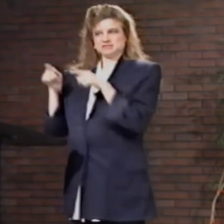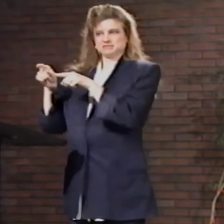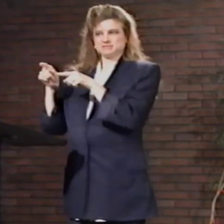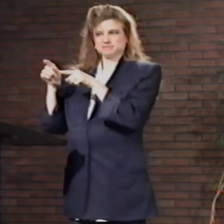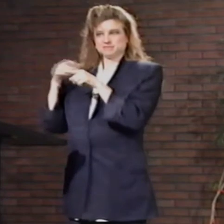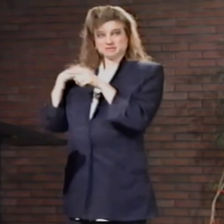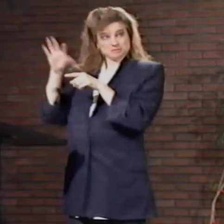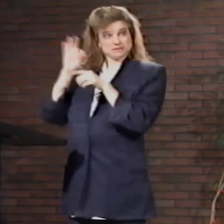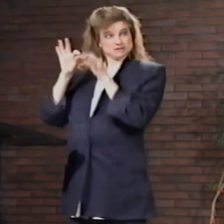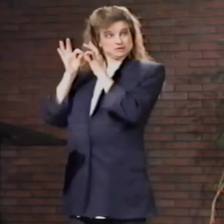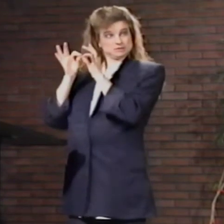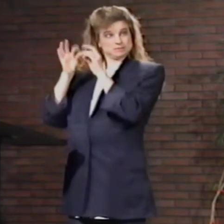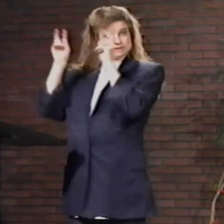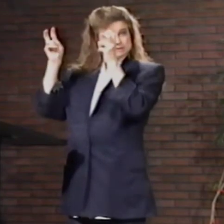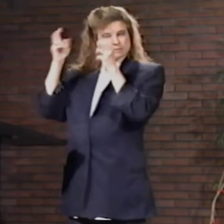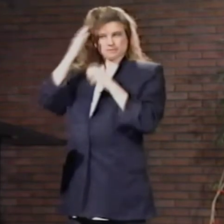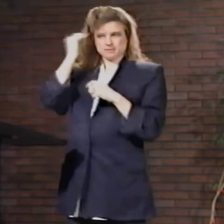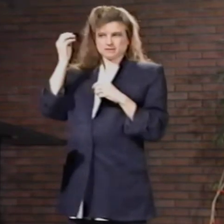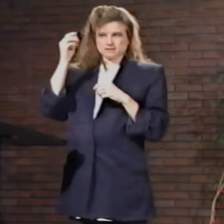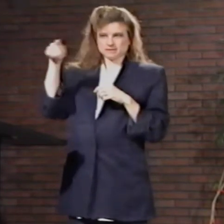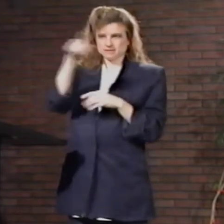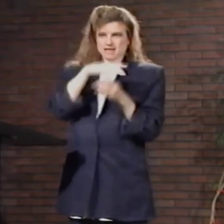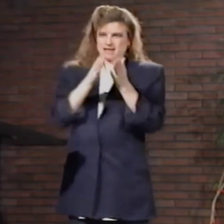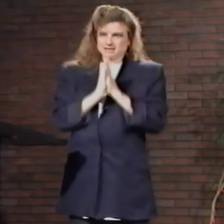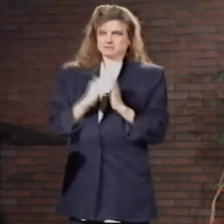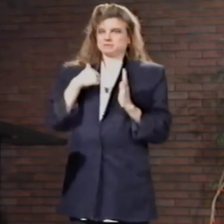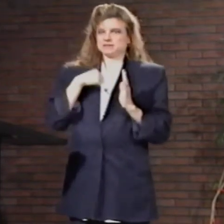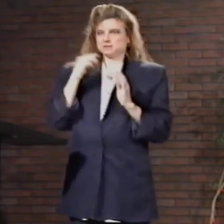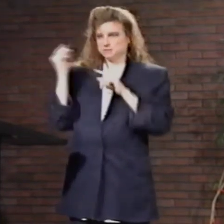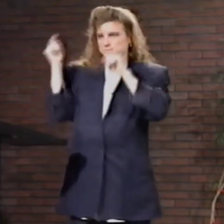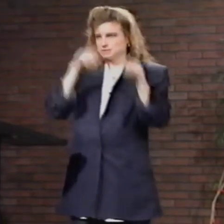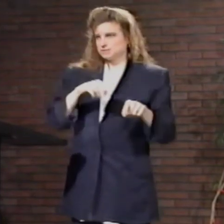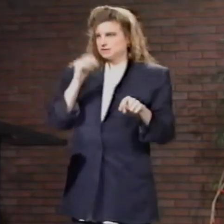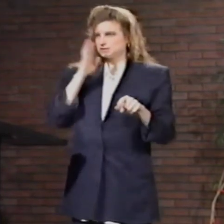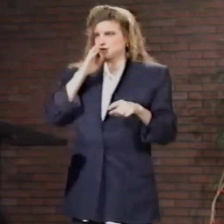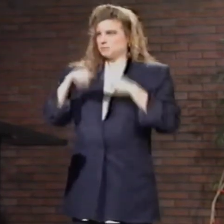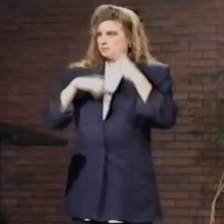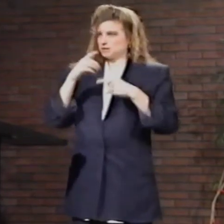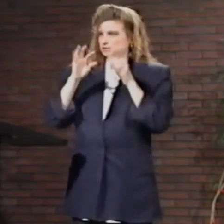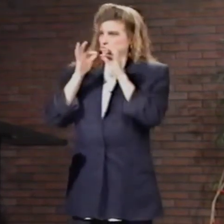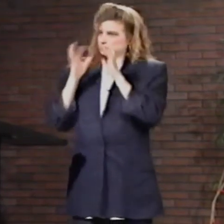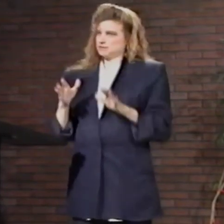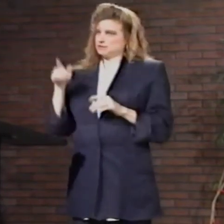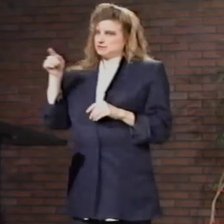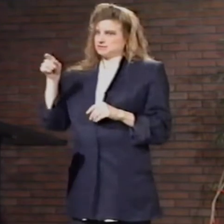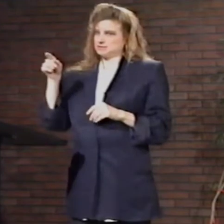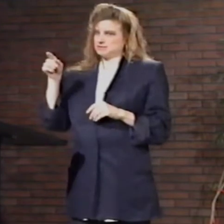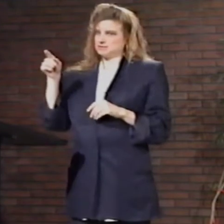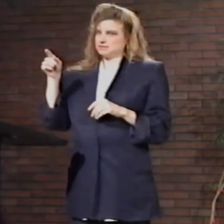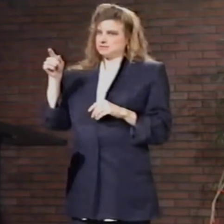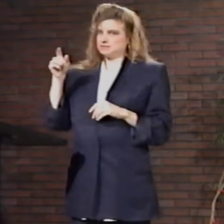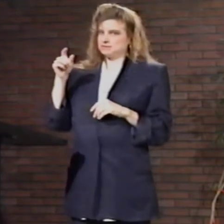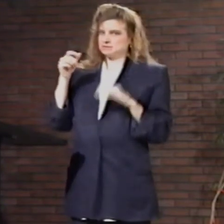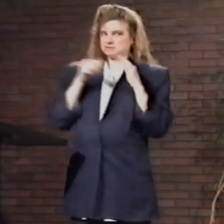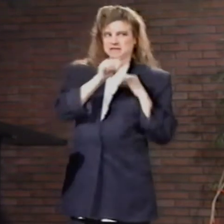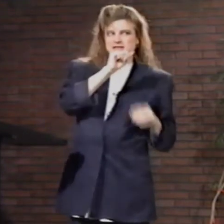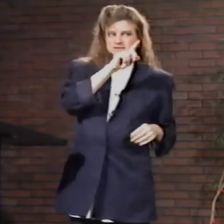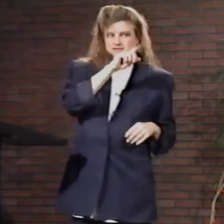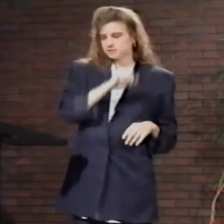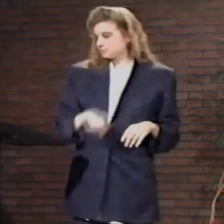ADA. The reason I chose the topic of interpreters is because many of you asked me to come and speak about interpreters and